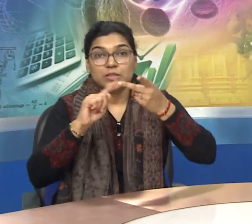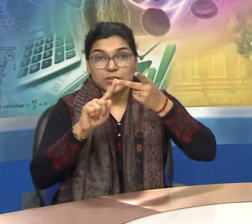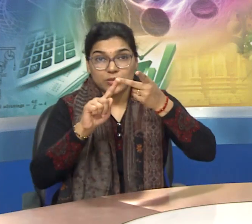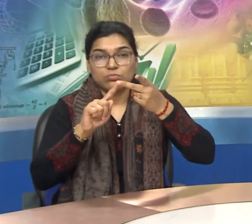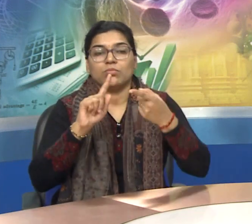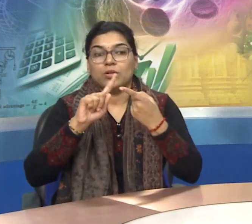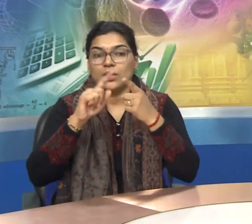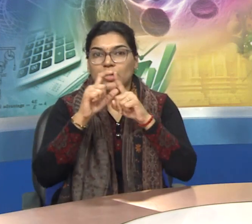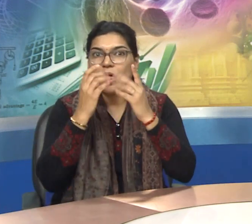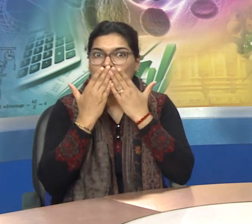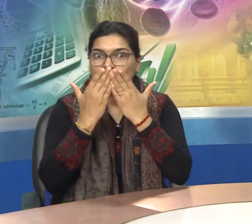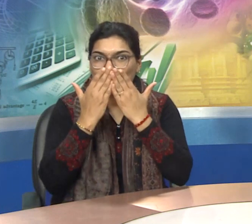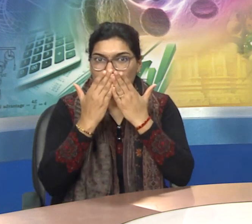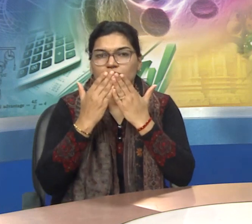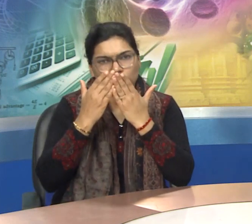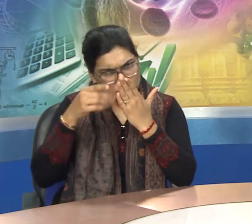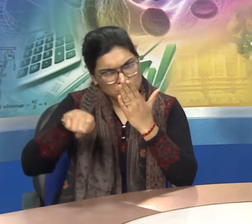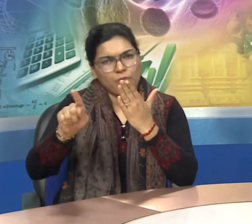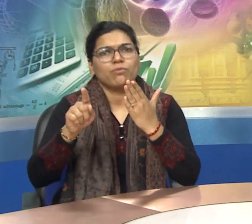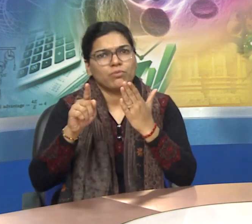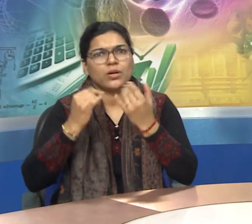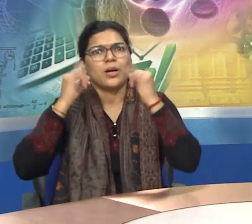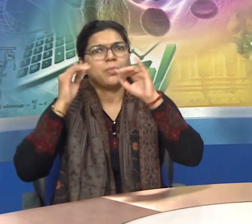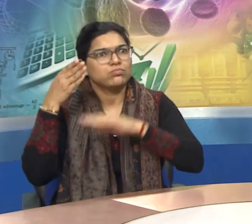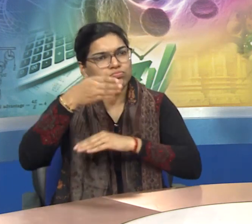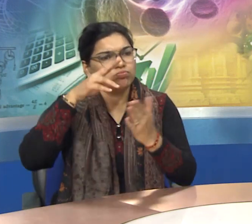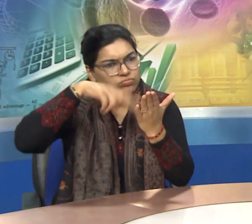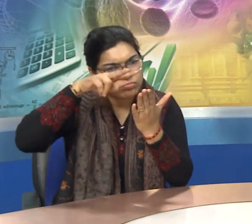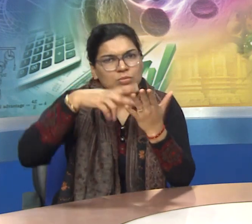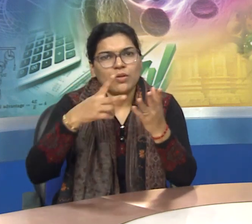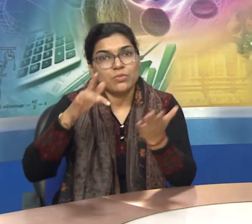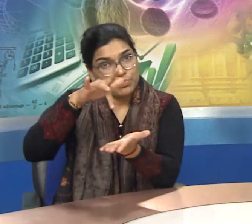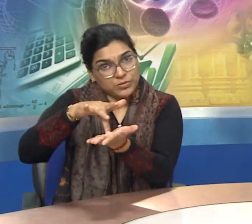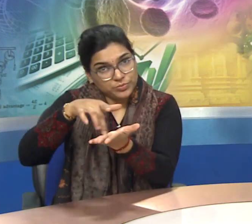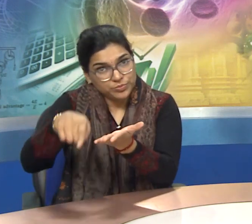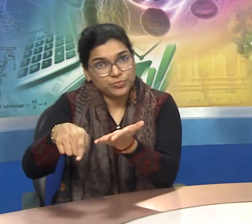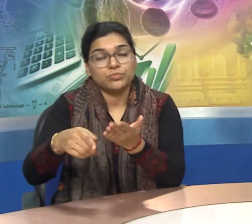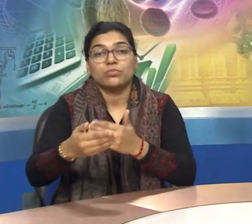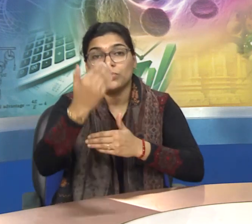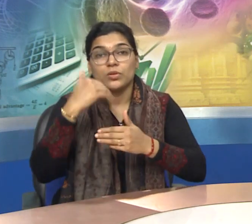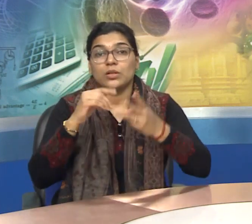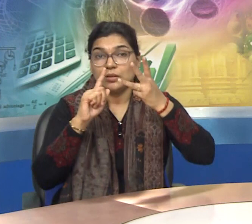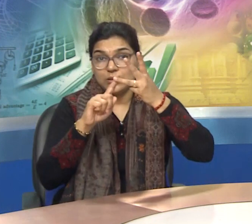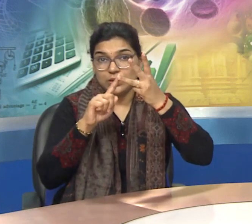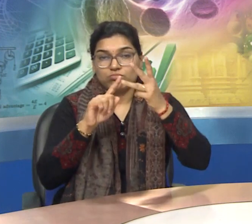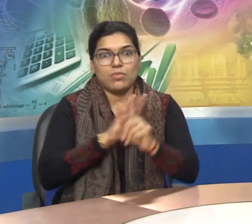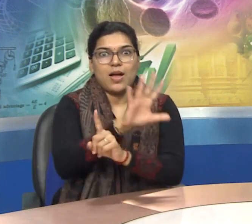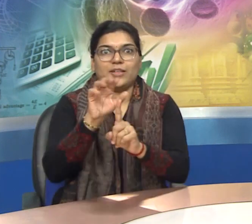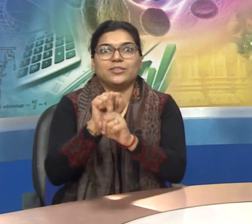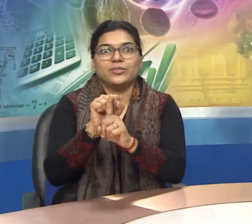The second point is Center for Self-Education. And the third point